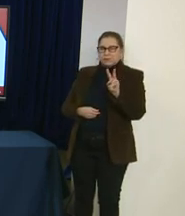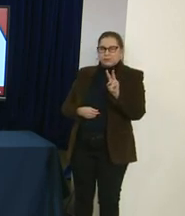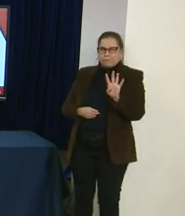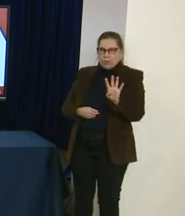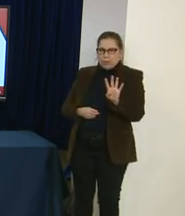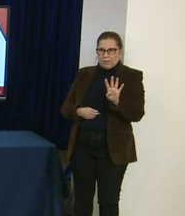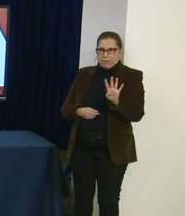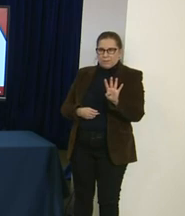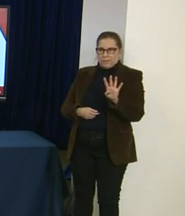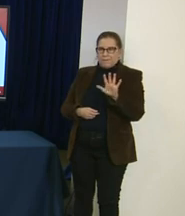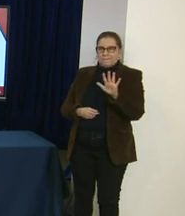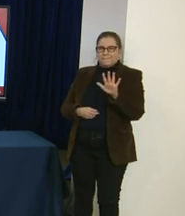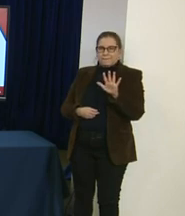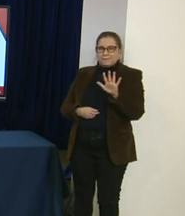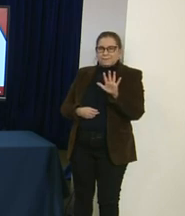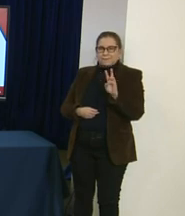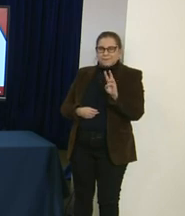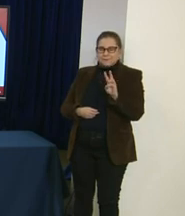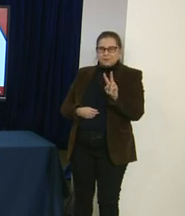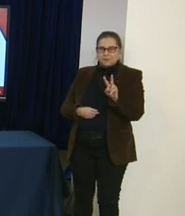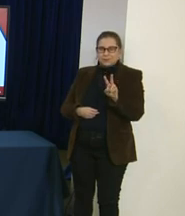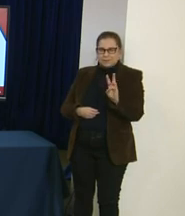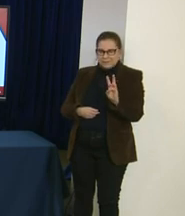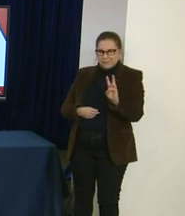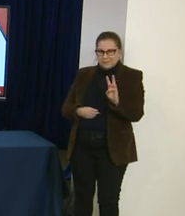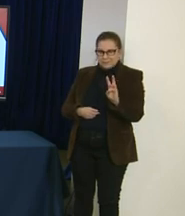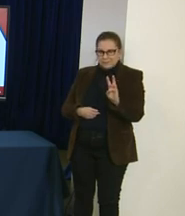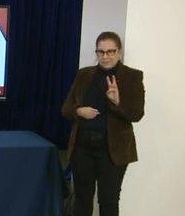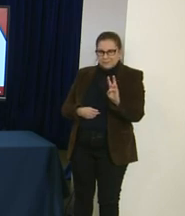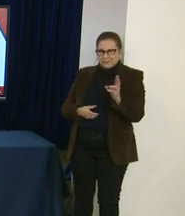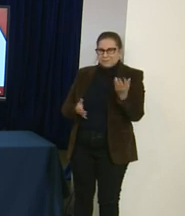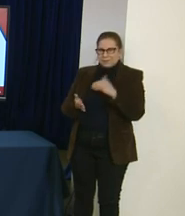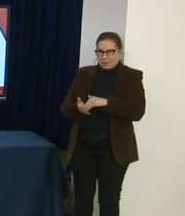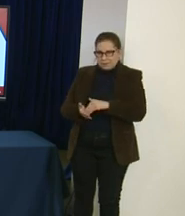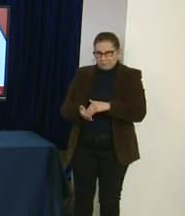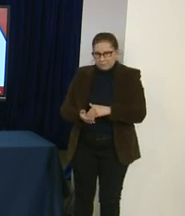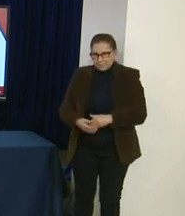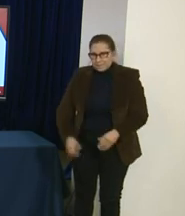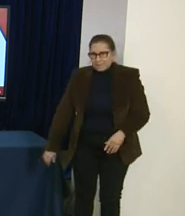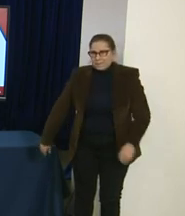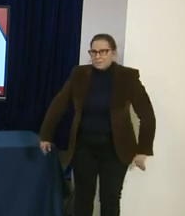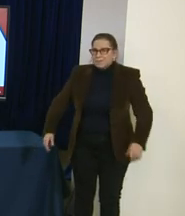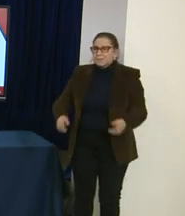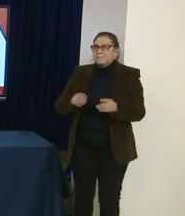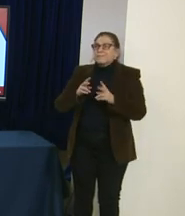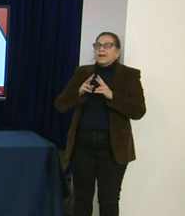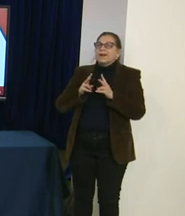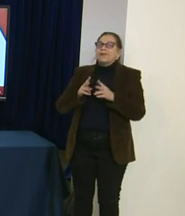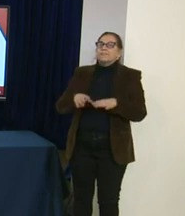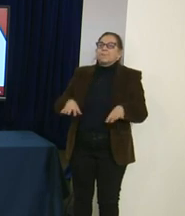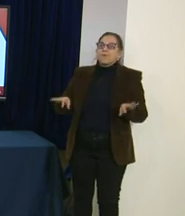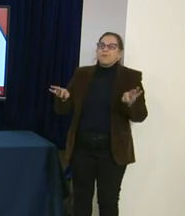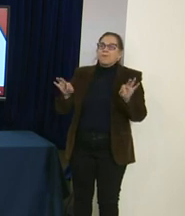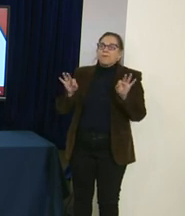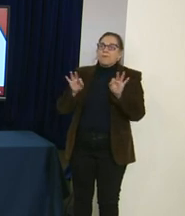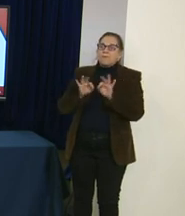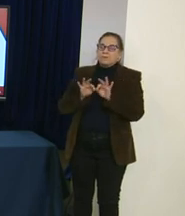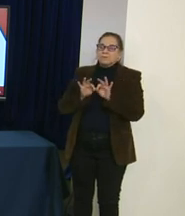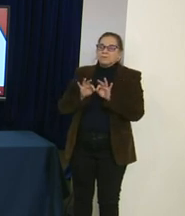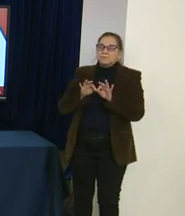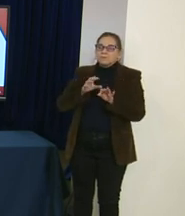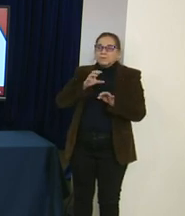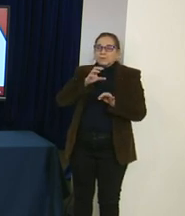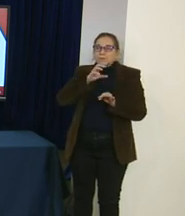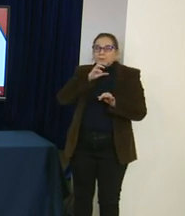202-724-5626. I want to reiterate the advice that you've heard today, that it is so important that older adults do everything possible